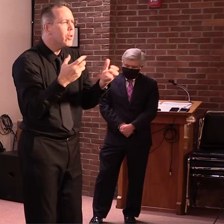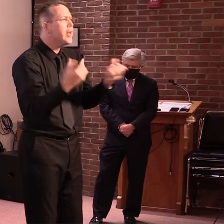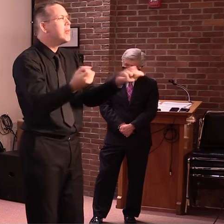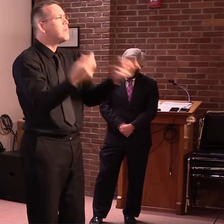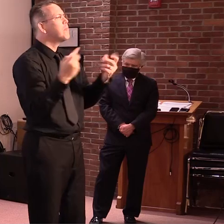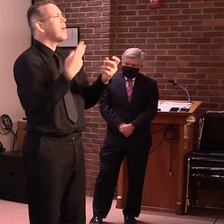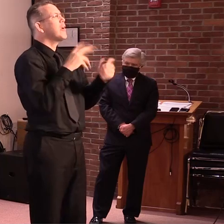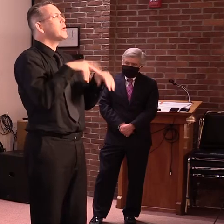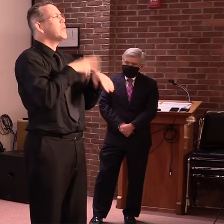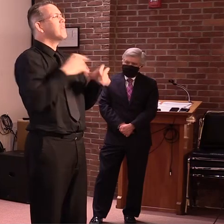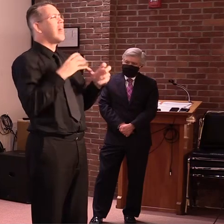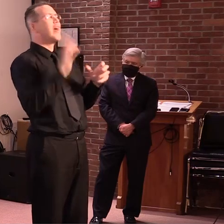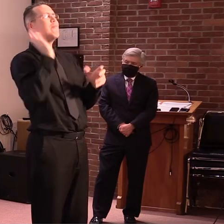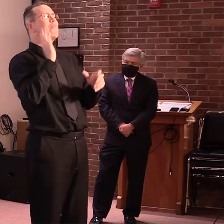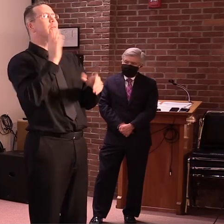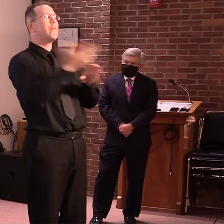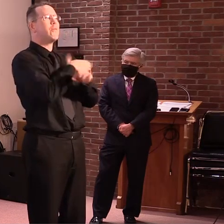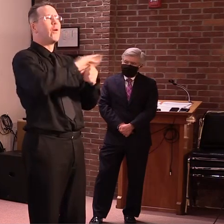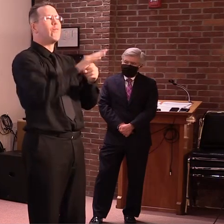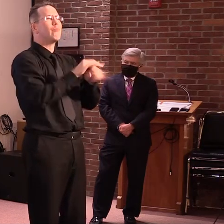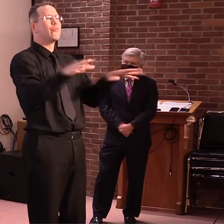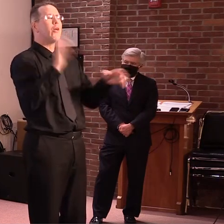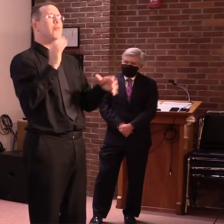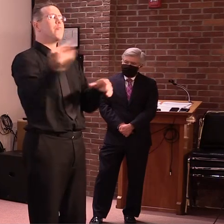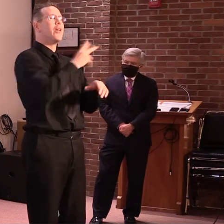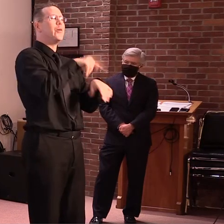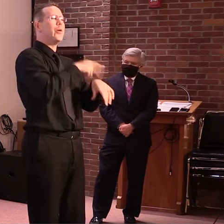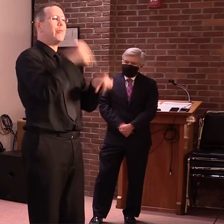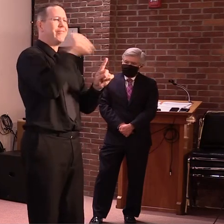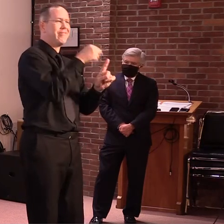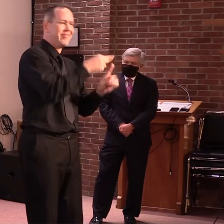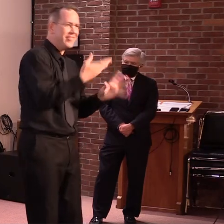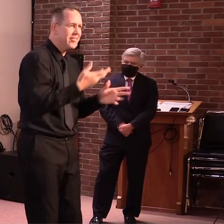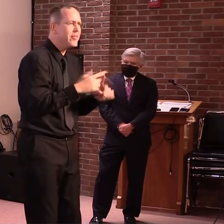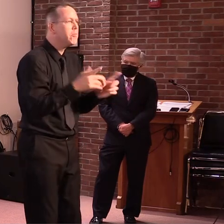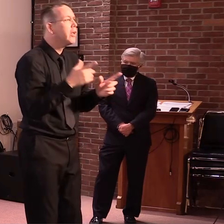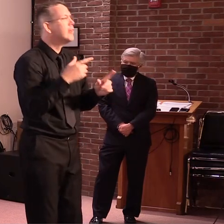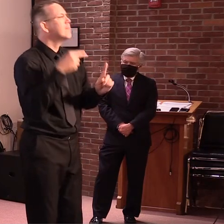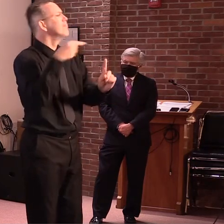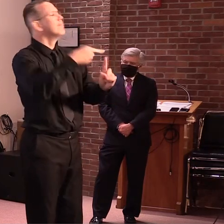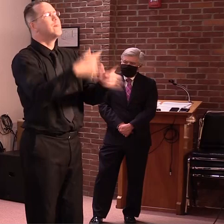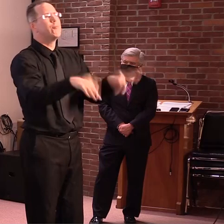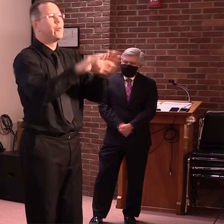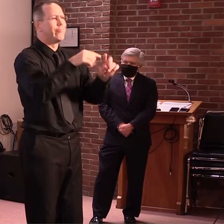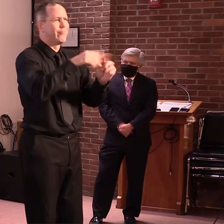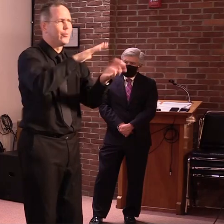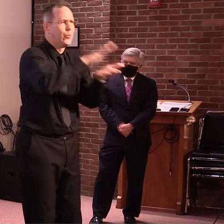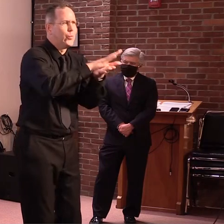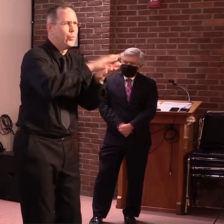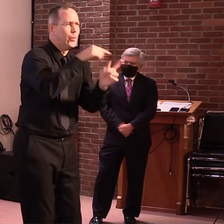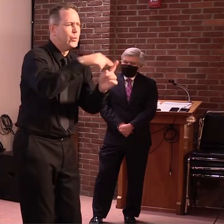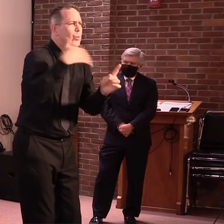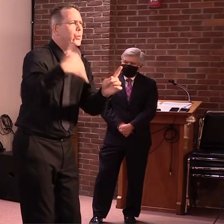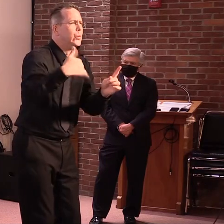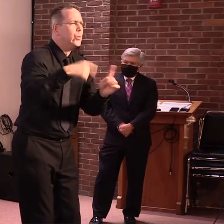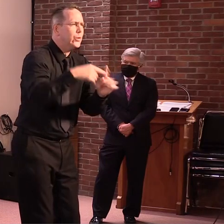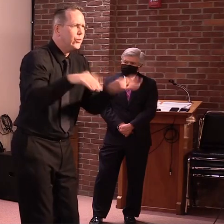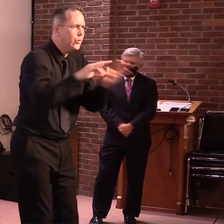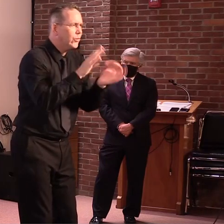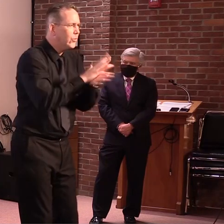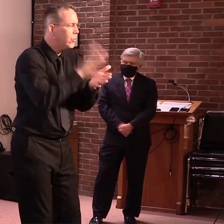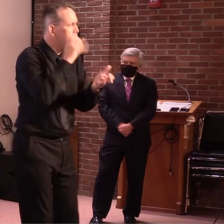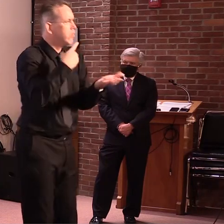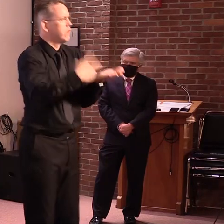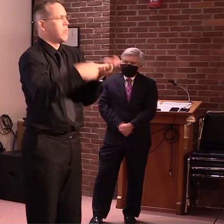before this began. A big part of that is getting our schools open again. So today, we're here to talk about some of the